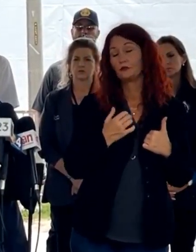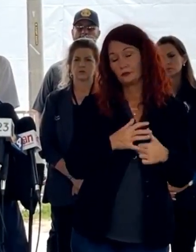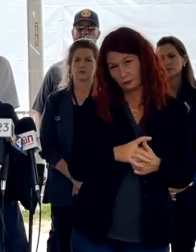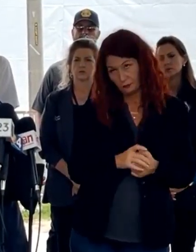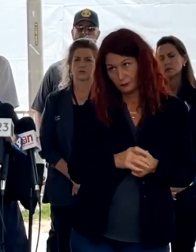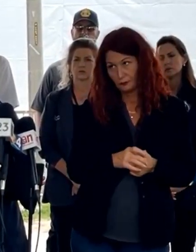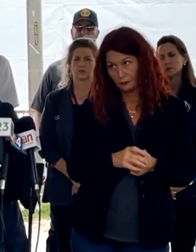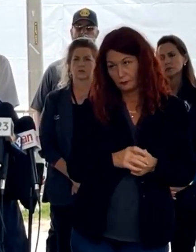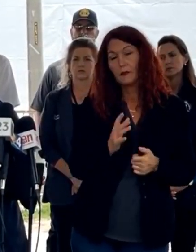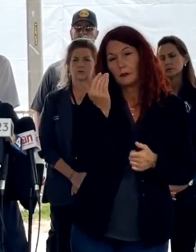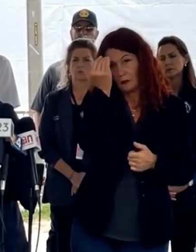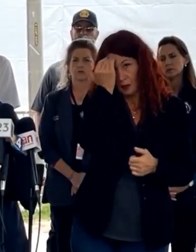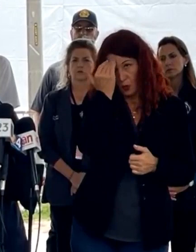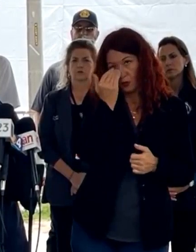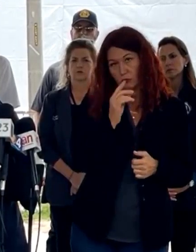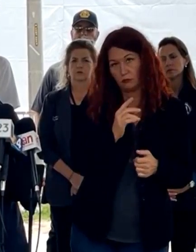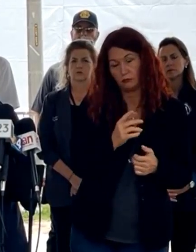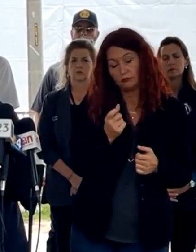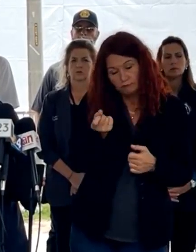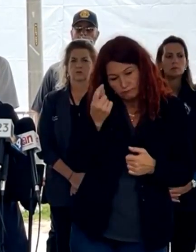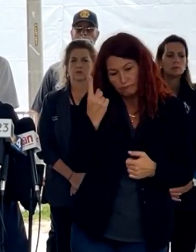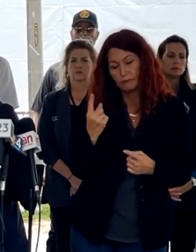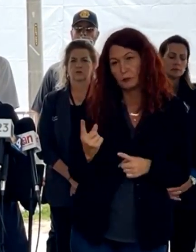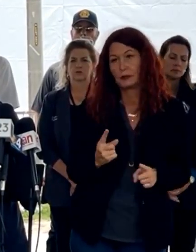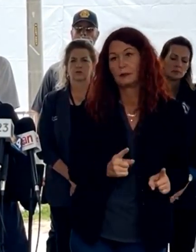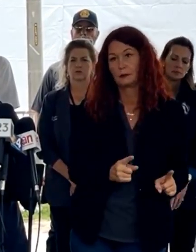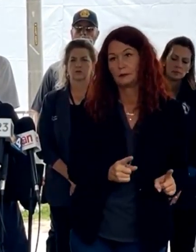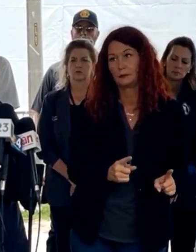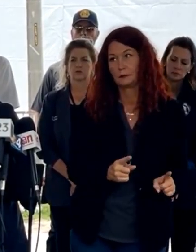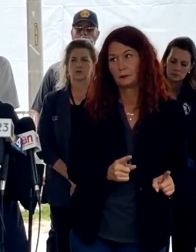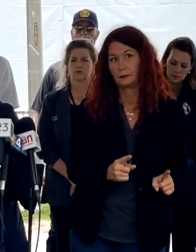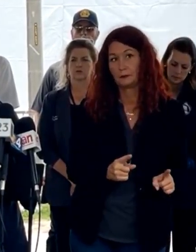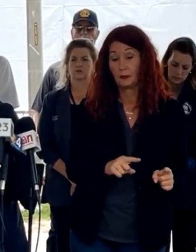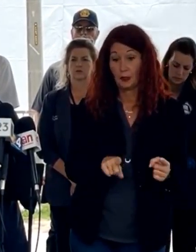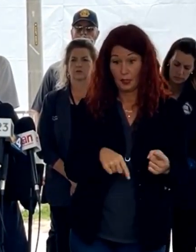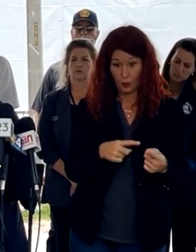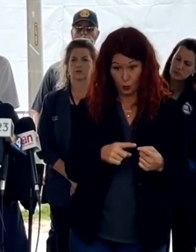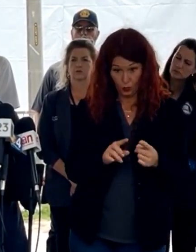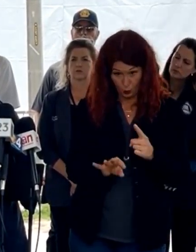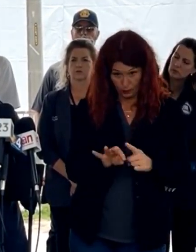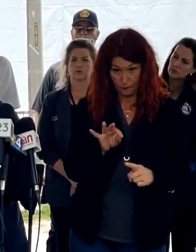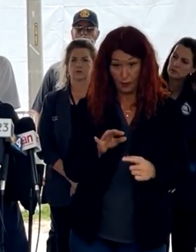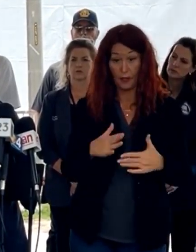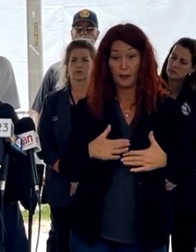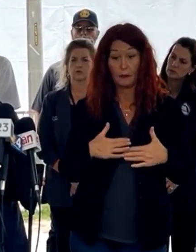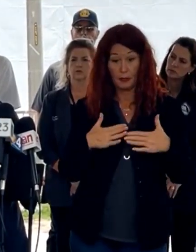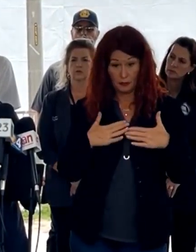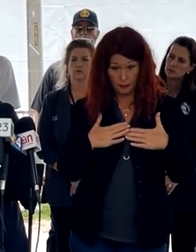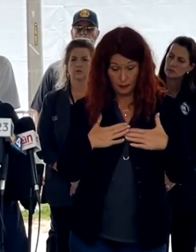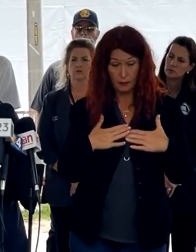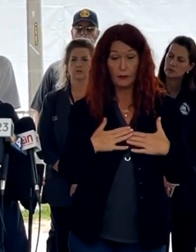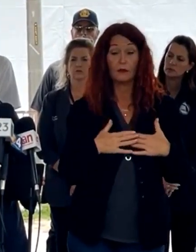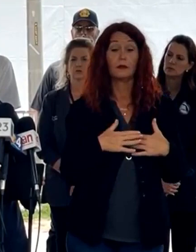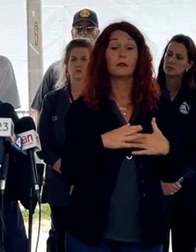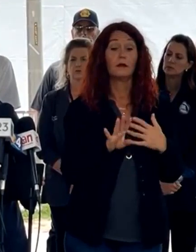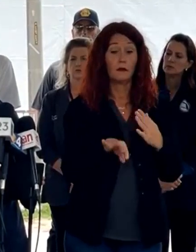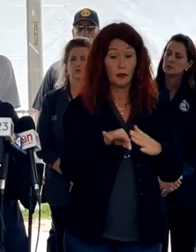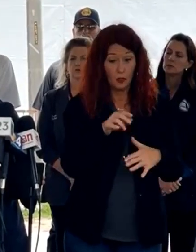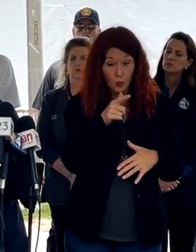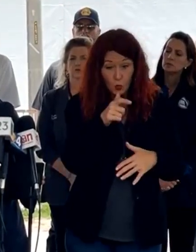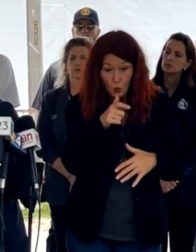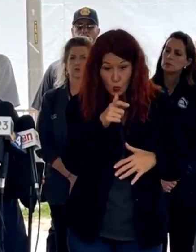they're contacted to let them know that a loved one has passed, they're prepared for it. And